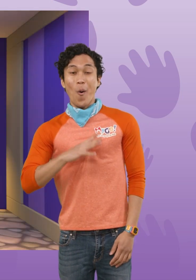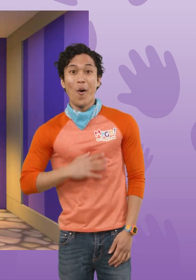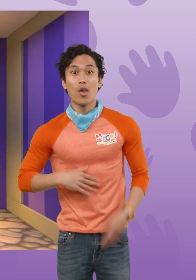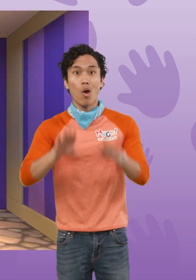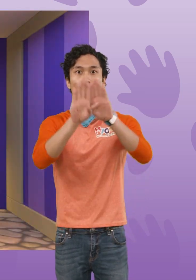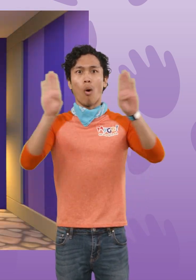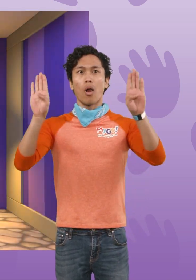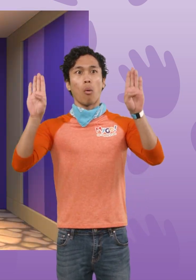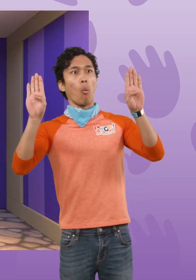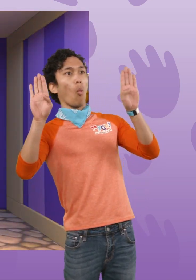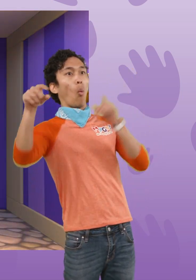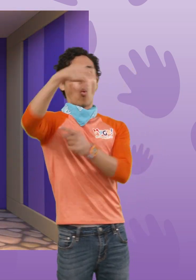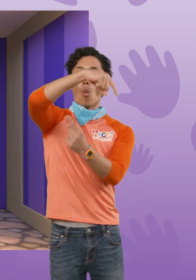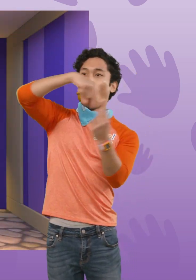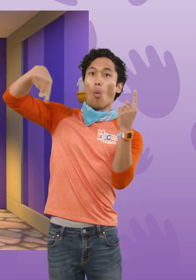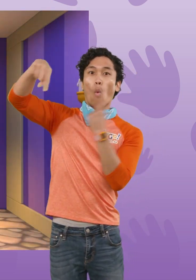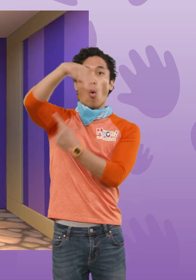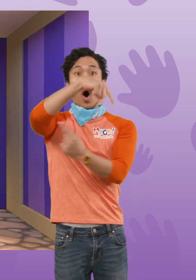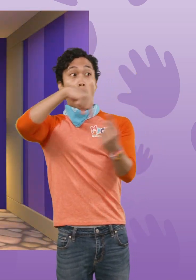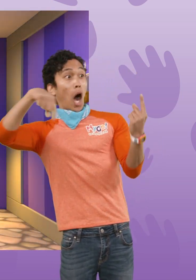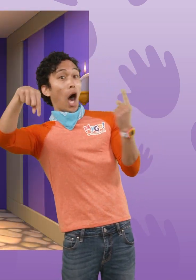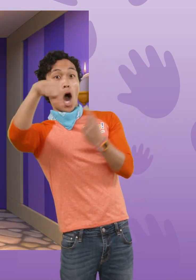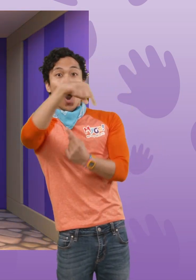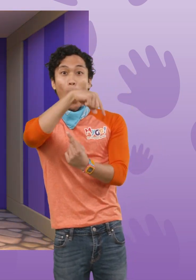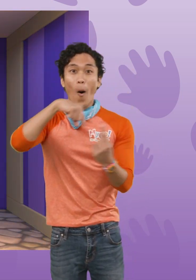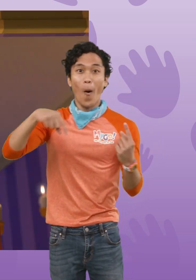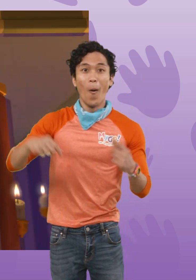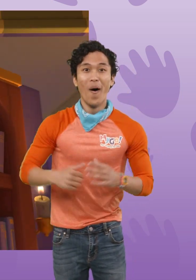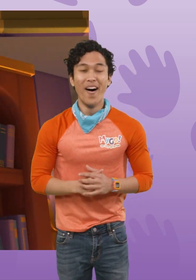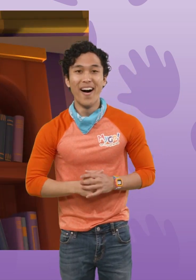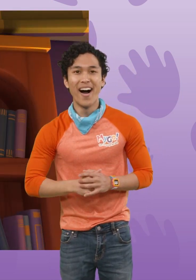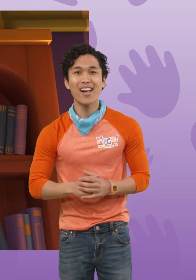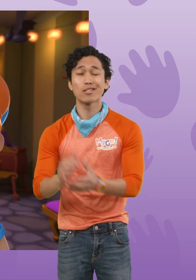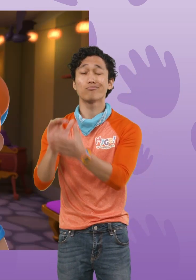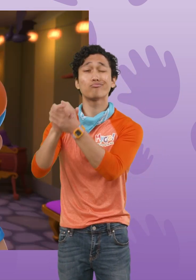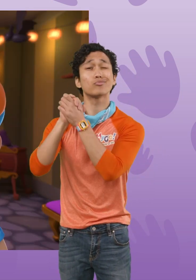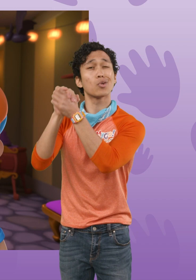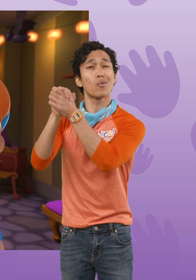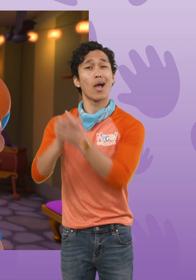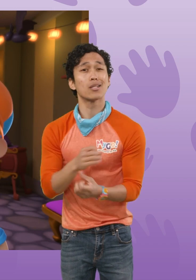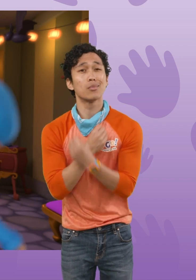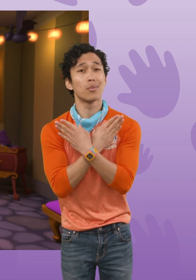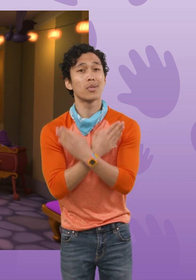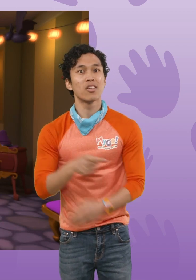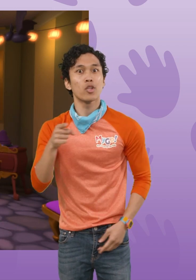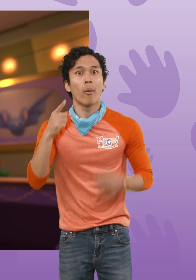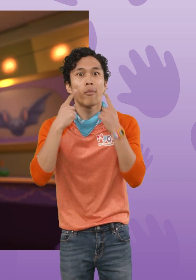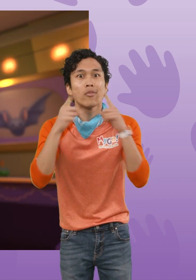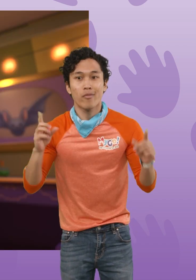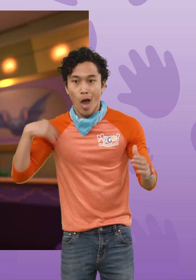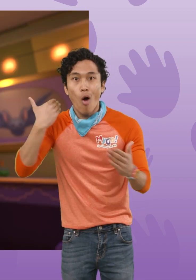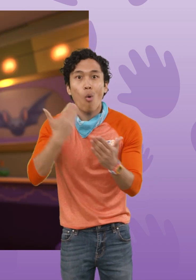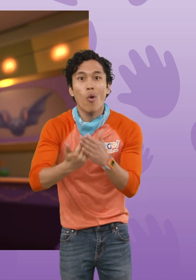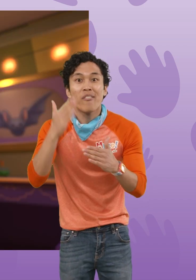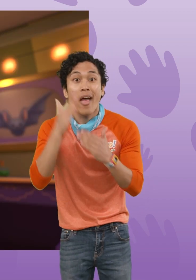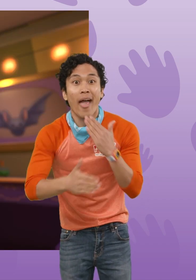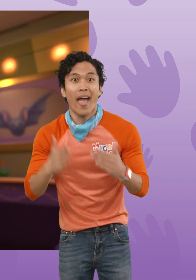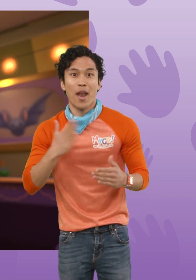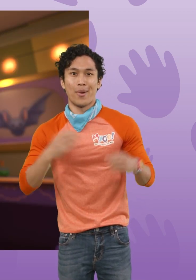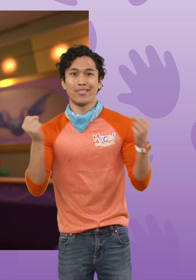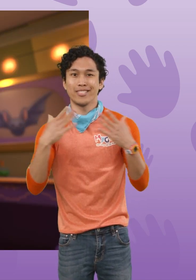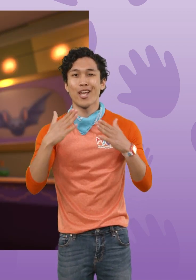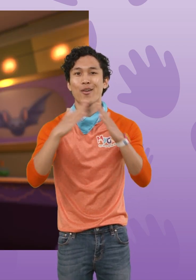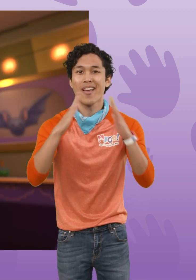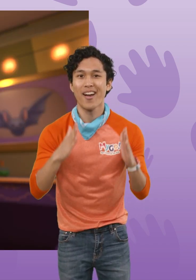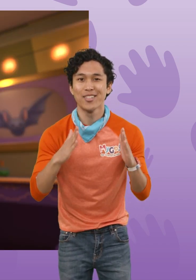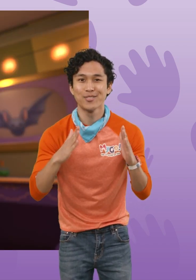Cool! A spinning wall! Whoa! Woohoo! Congrats, Blippi! You made it all the way through